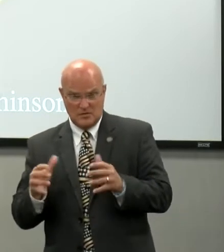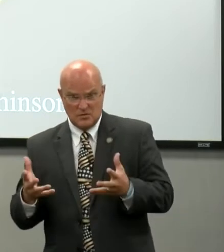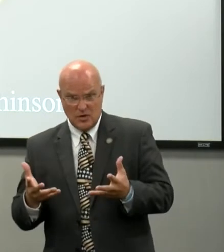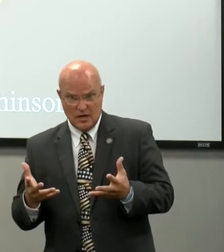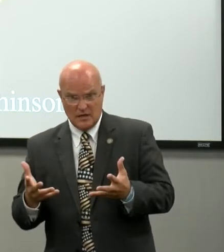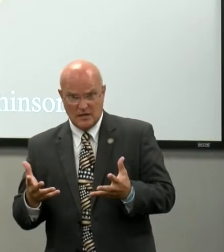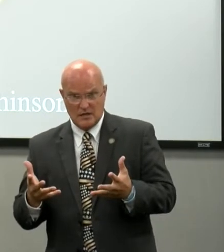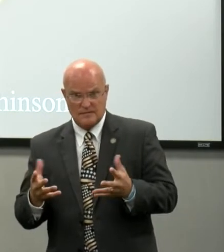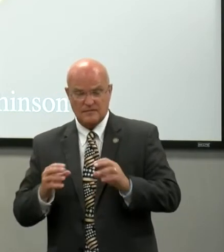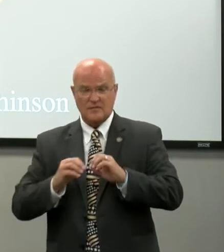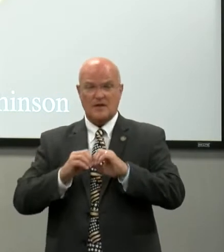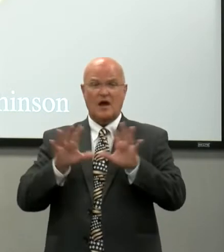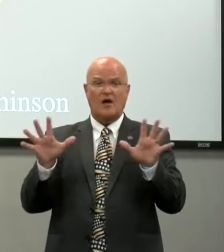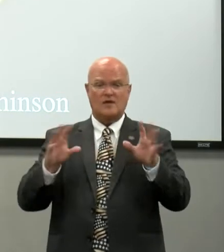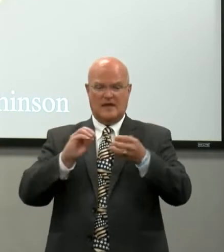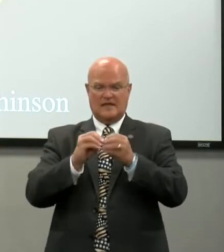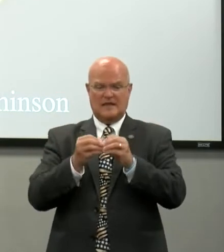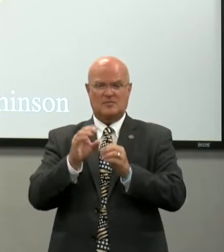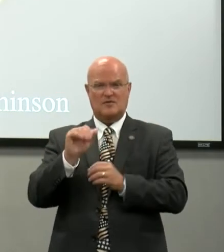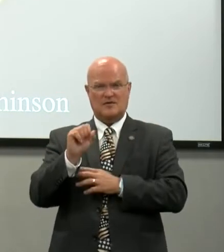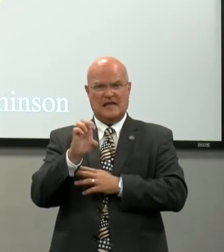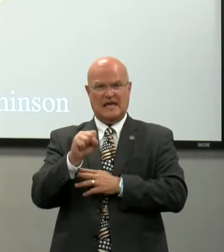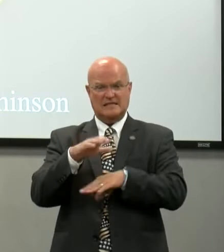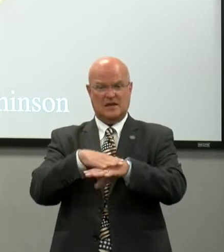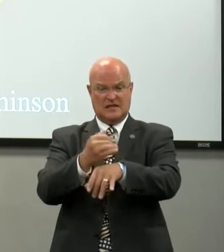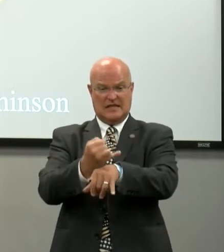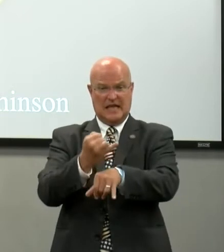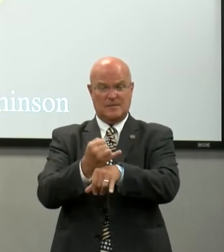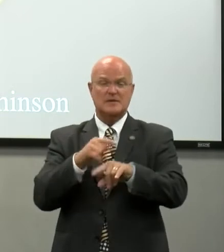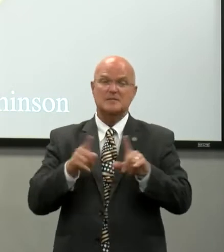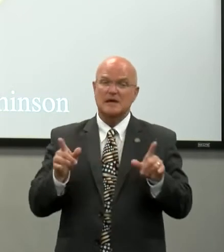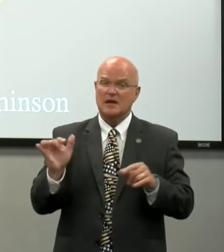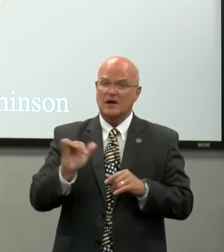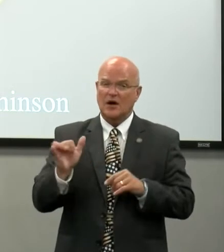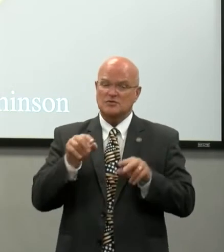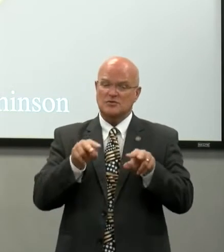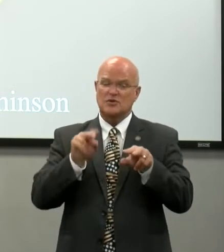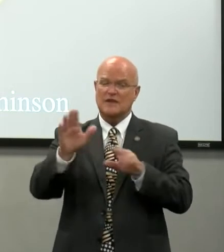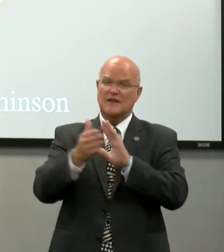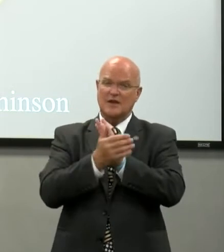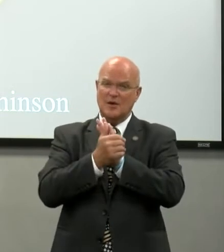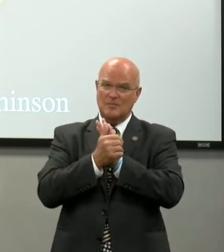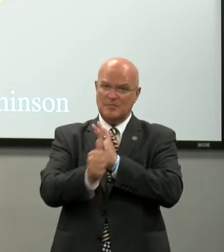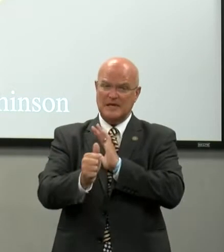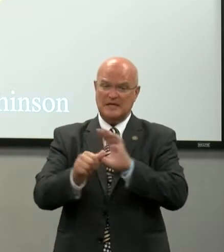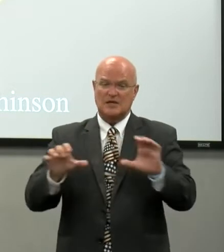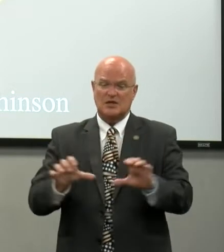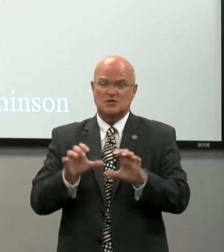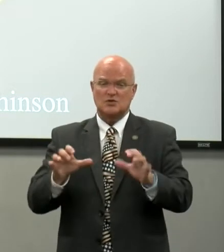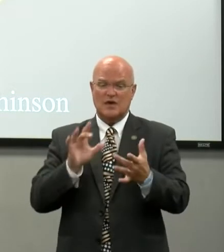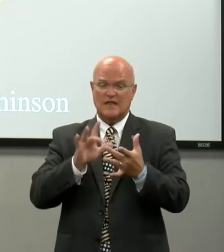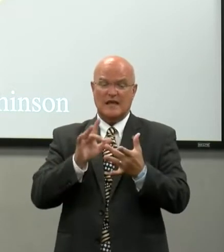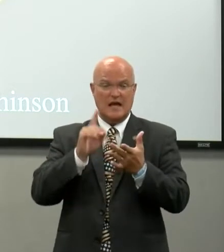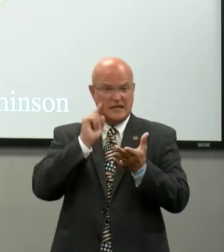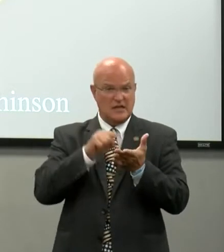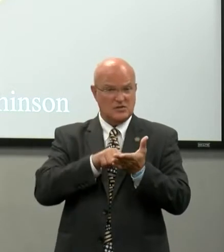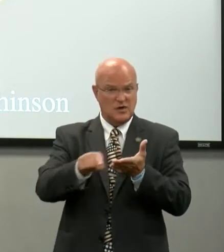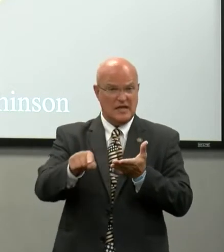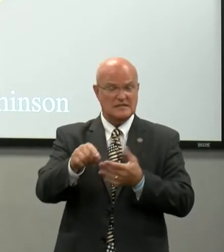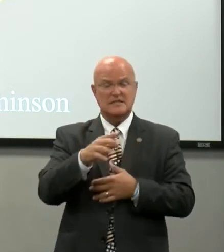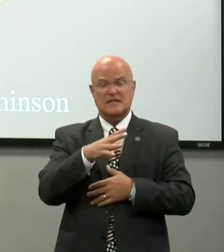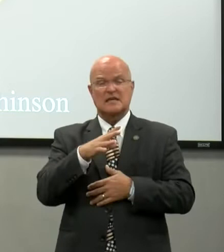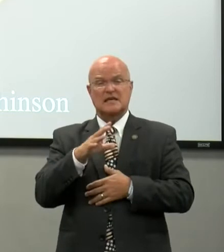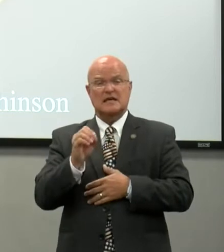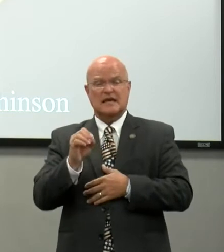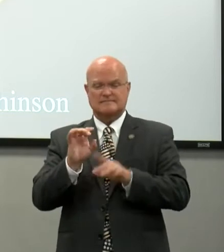Obviously, the number of cases that's on campus, but we also look at their ability to do the contact tracing and